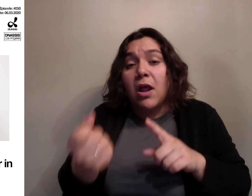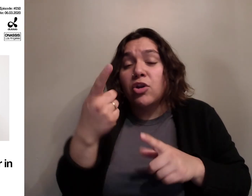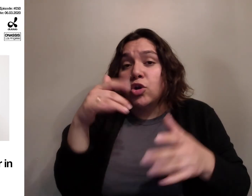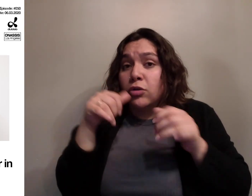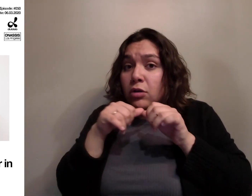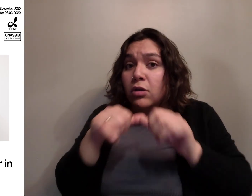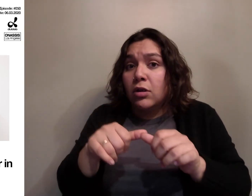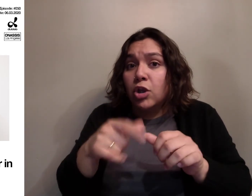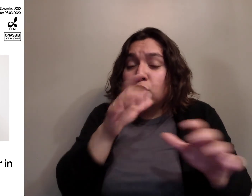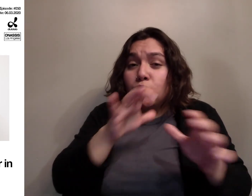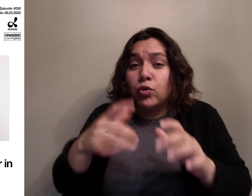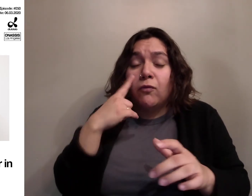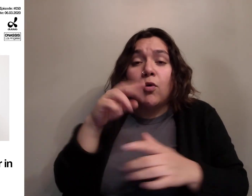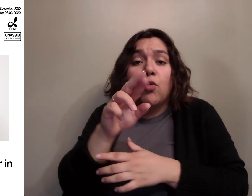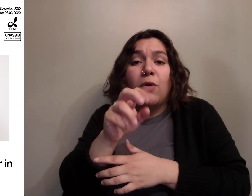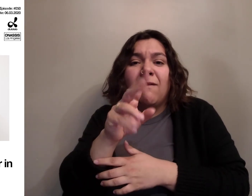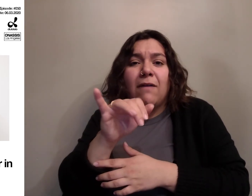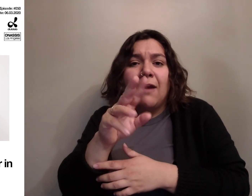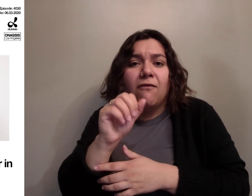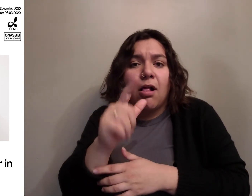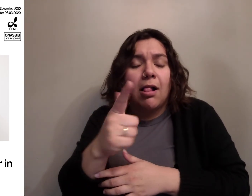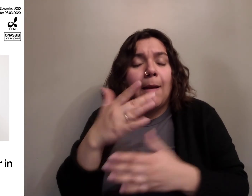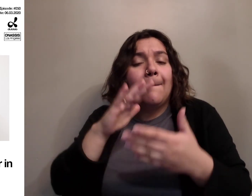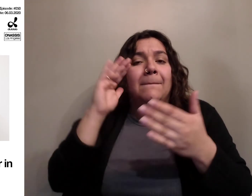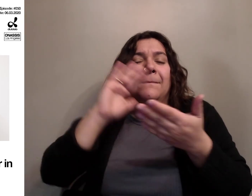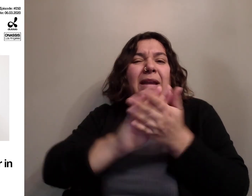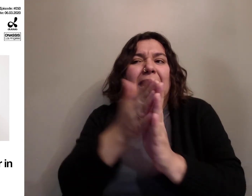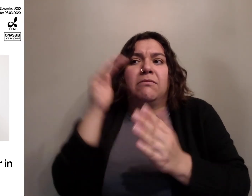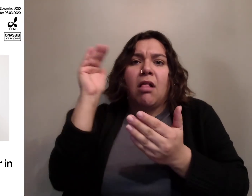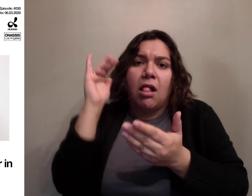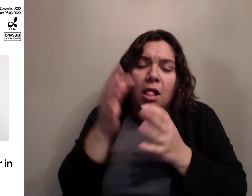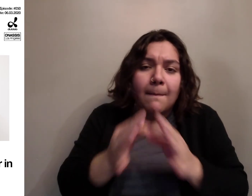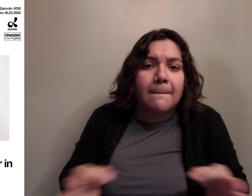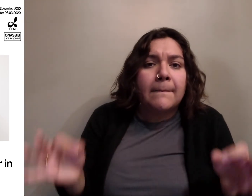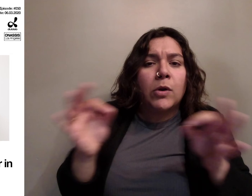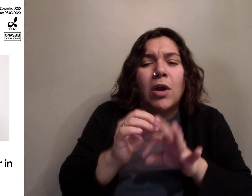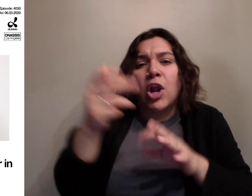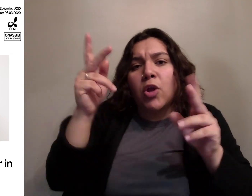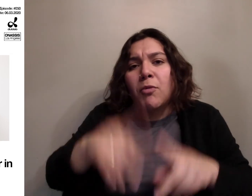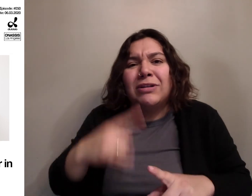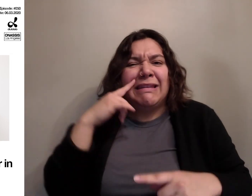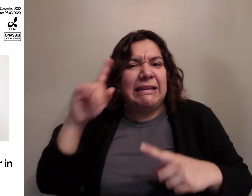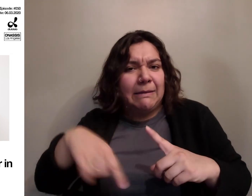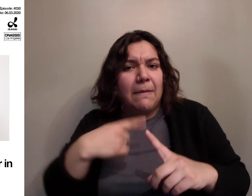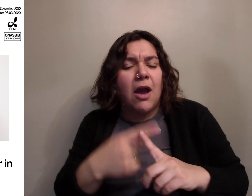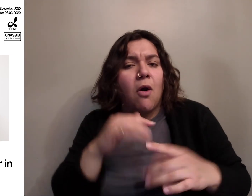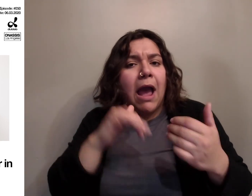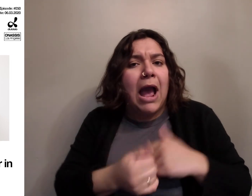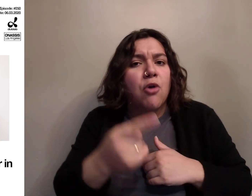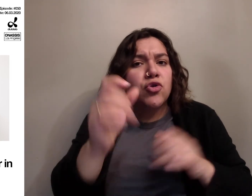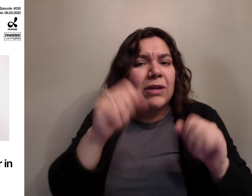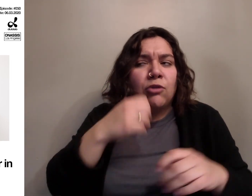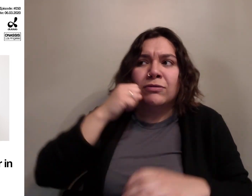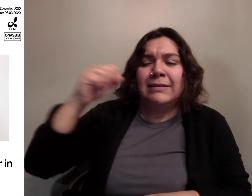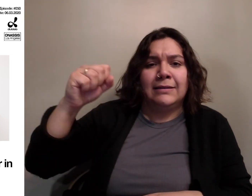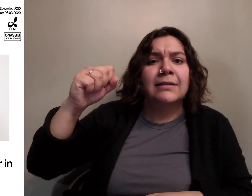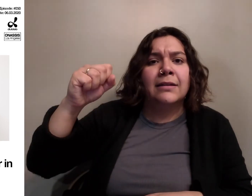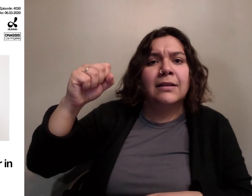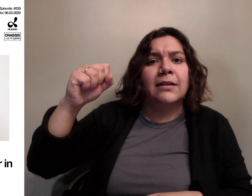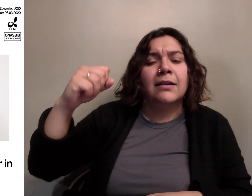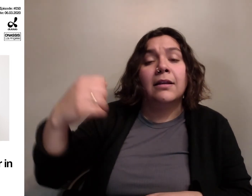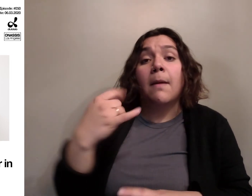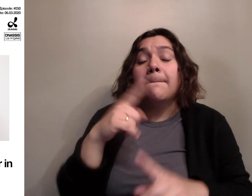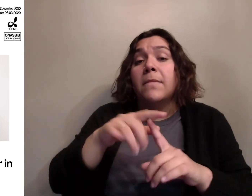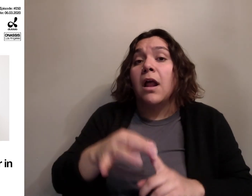you use, knife or pen, so long as you do is survival. And it becomes less and less important what someone else